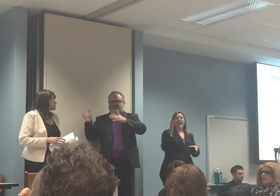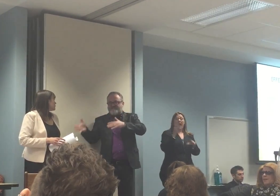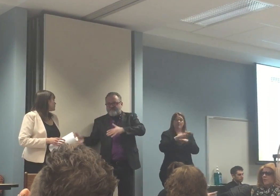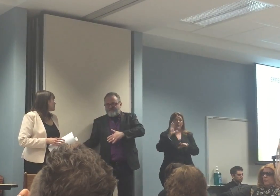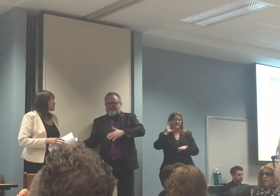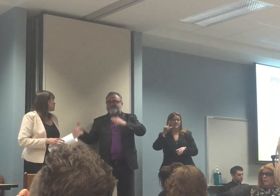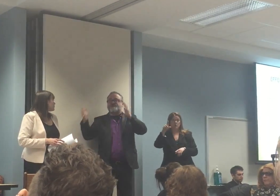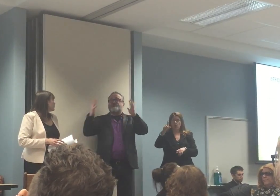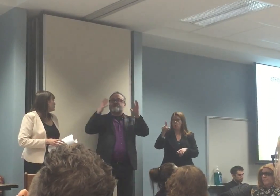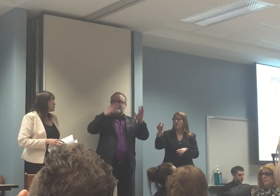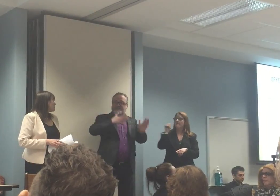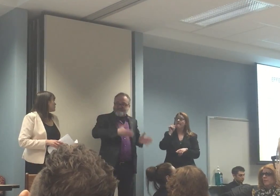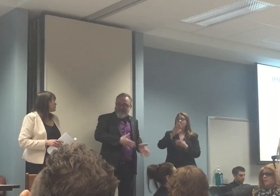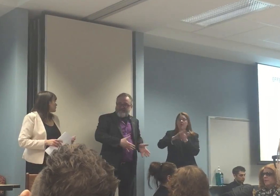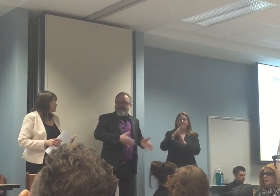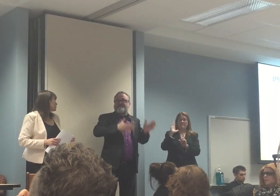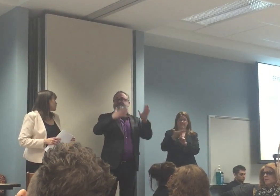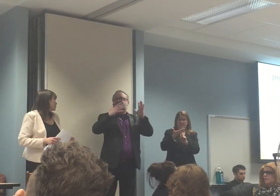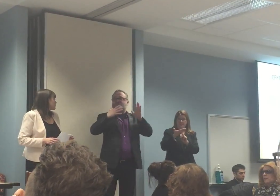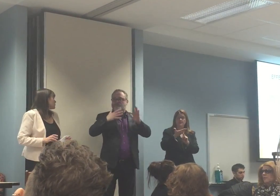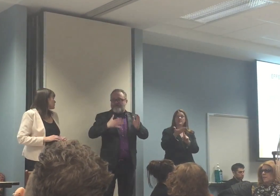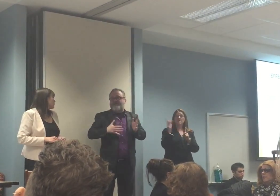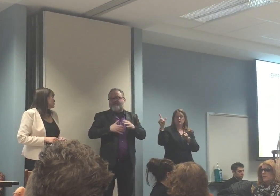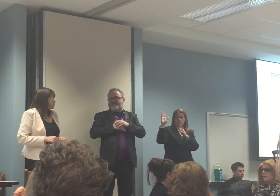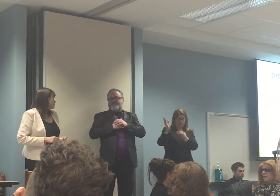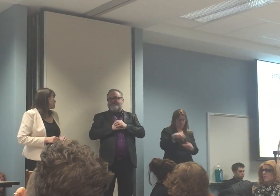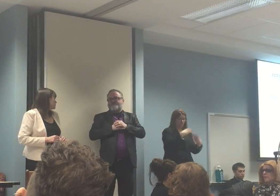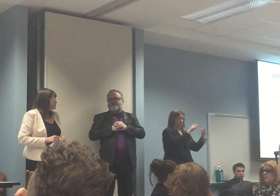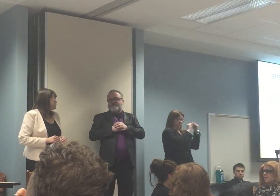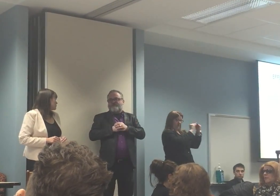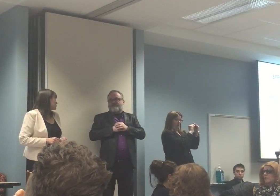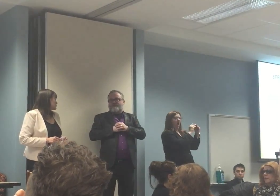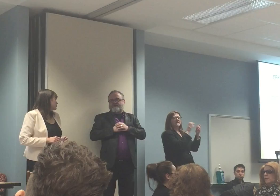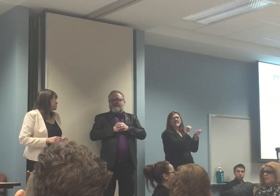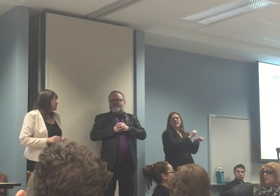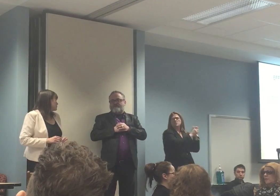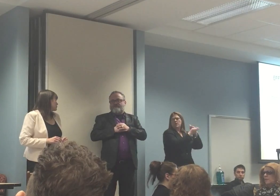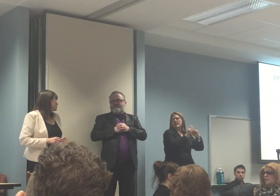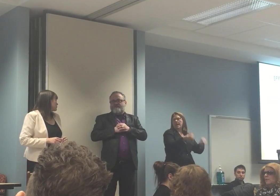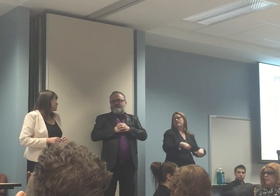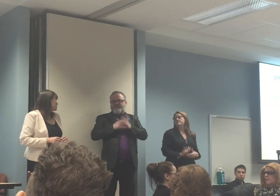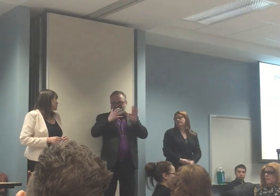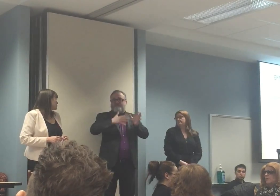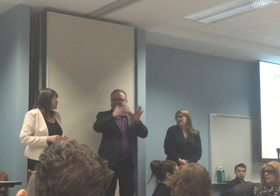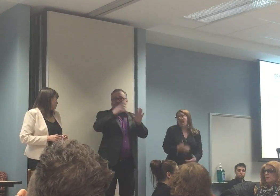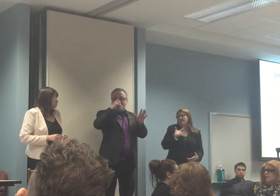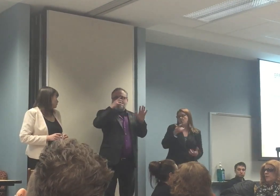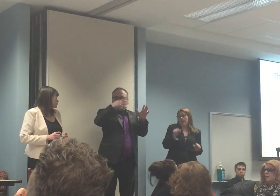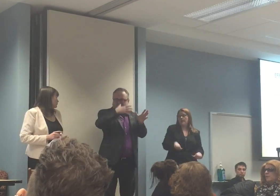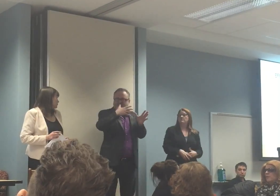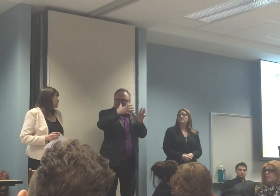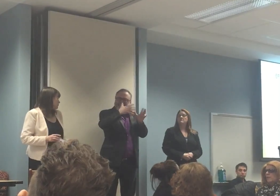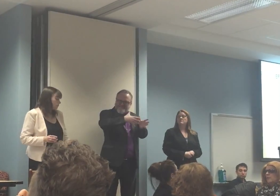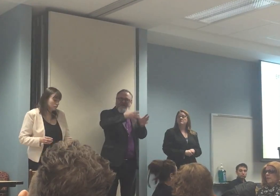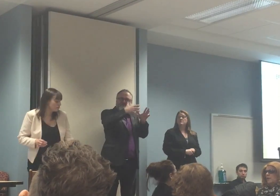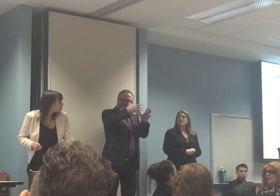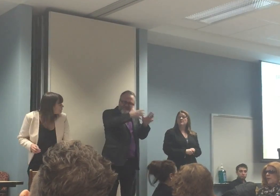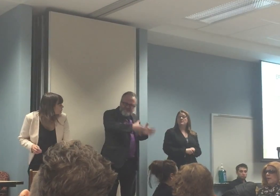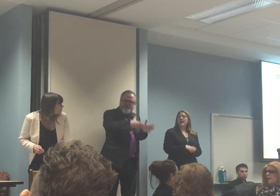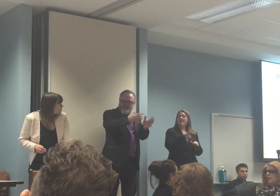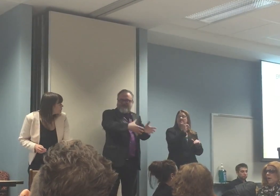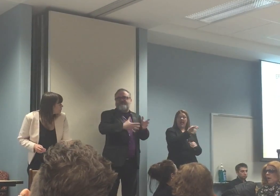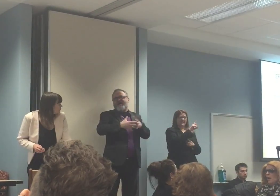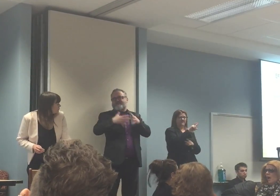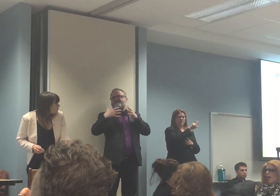to you, Annie is convinced and she pleads that case, we can get it changed. We can get we can get